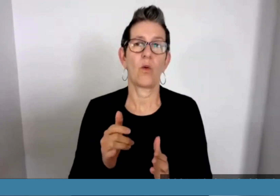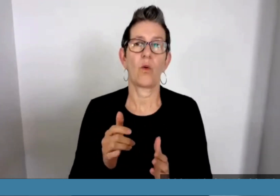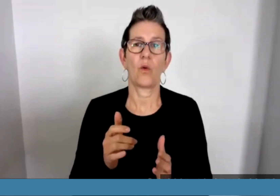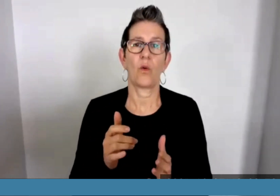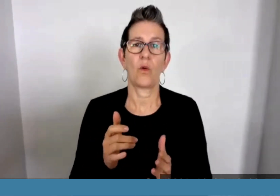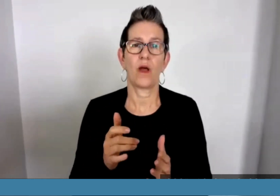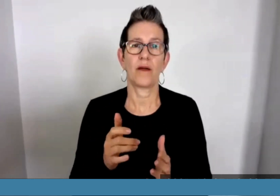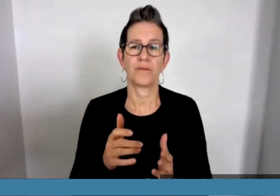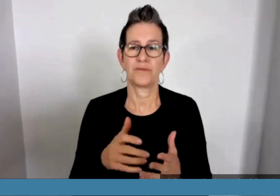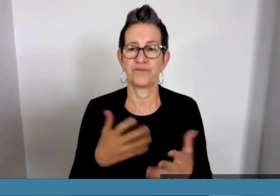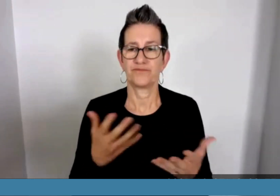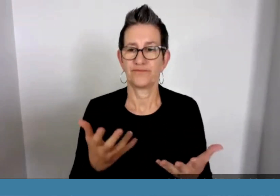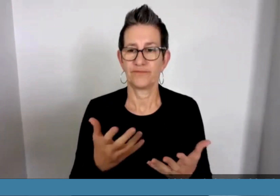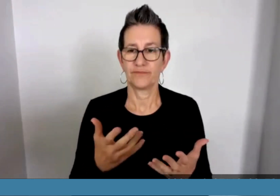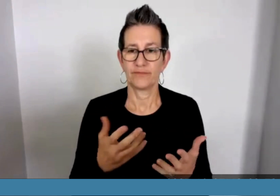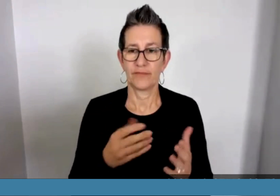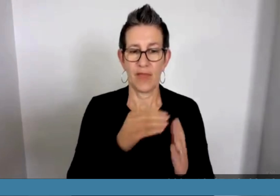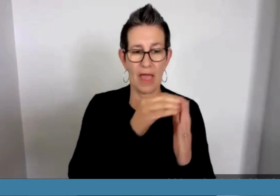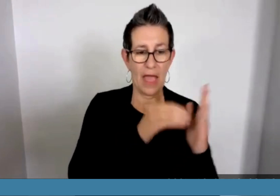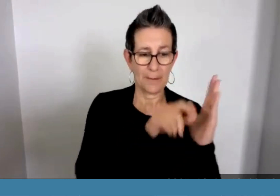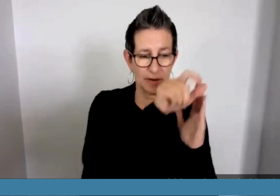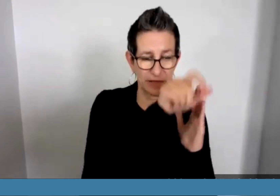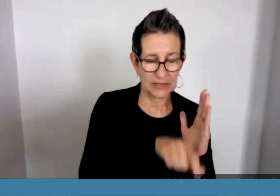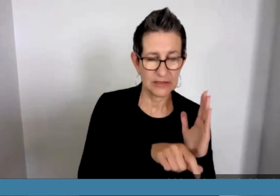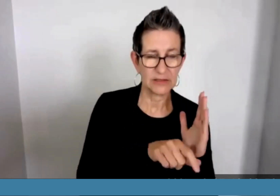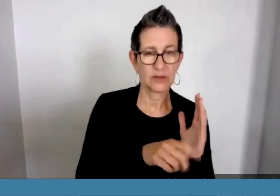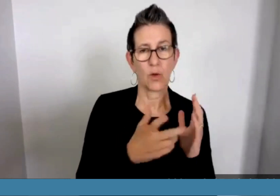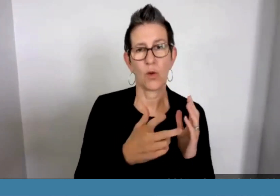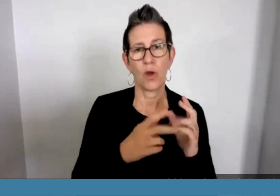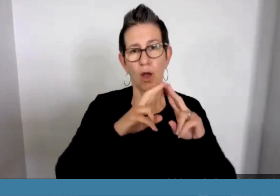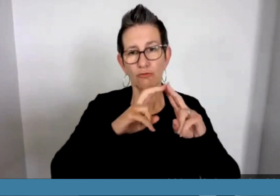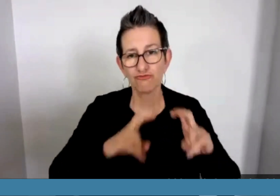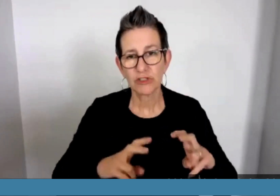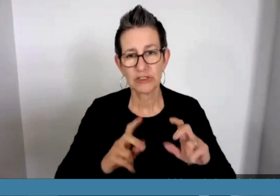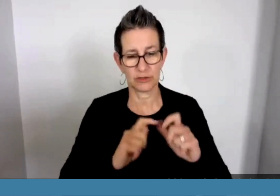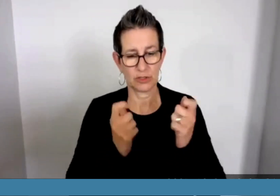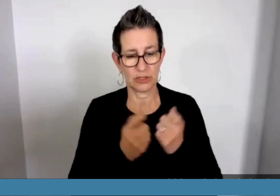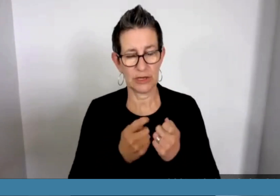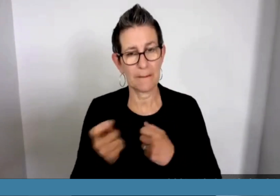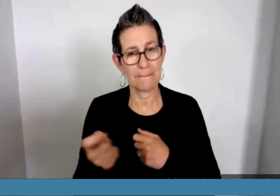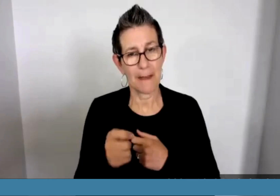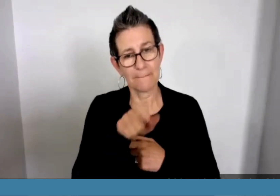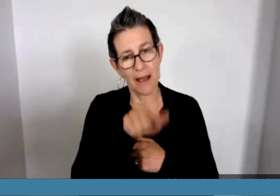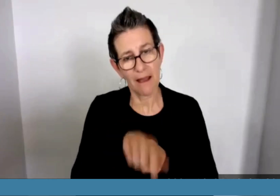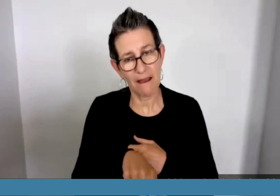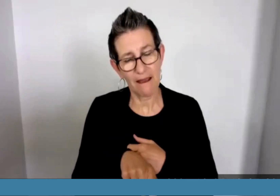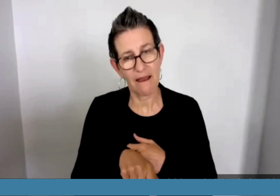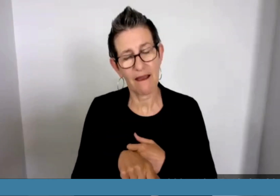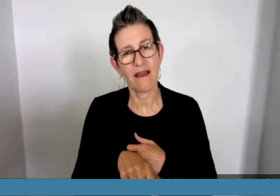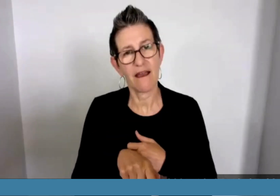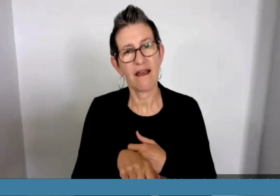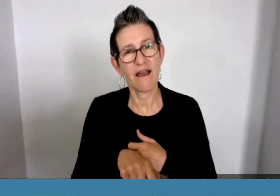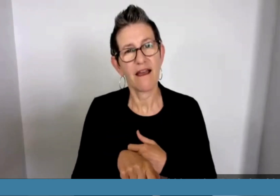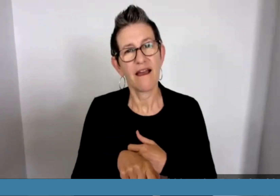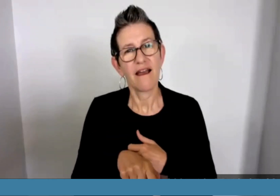one of the applicants or one of the research team members. So we do expect to see that appropriately budgeted